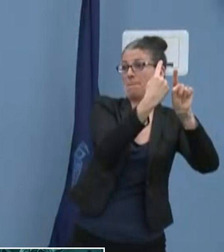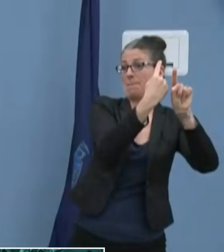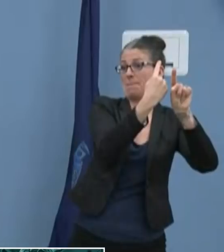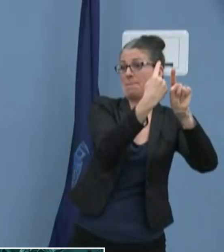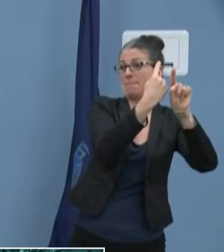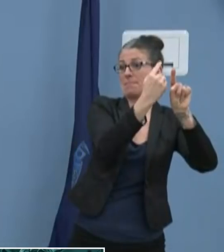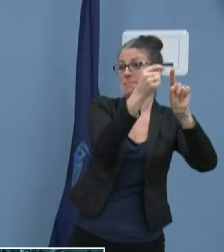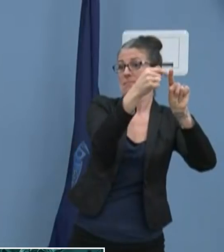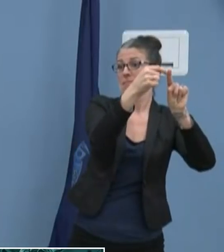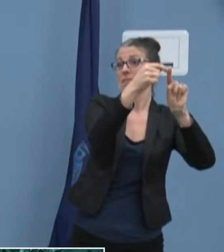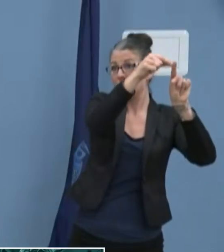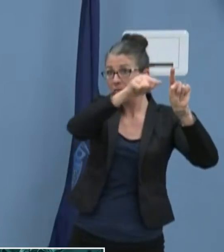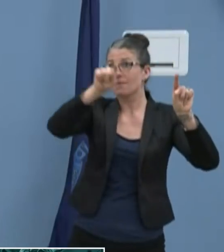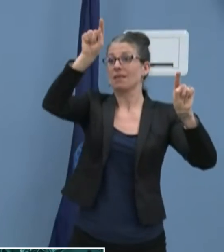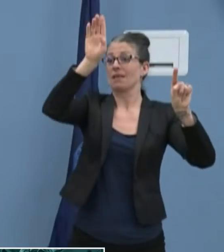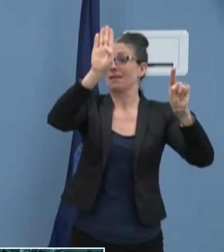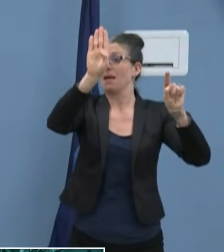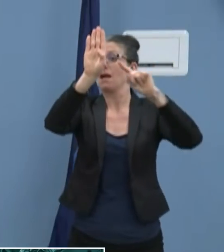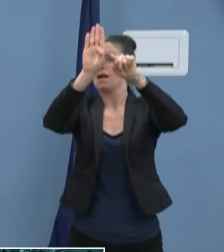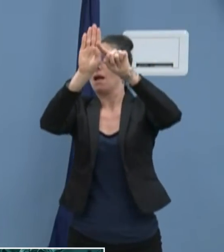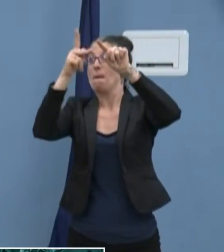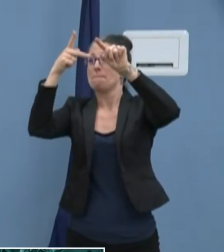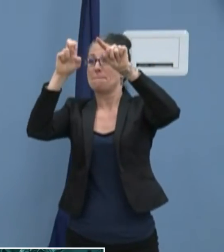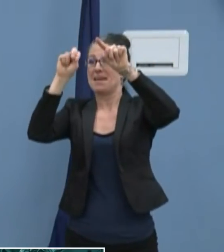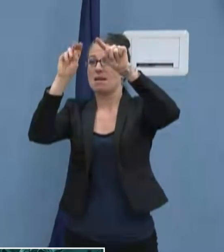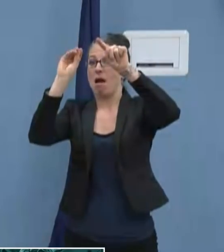Penobscot County, one case.